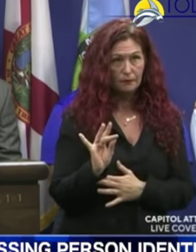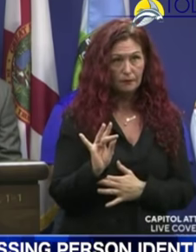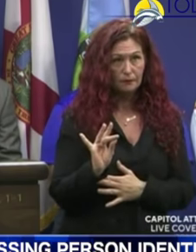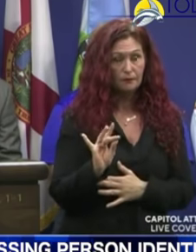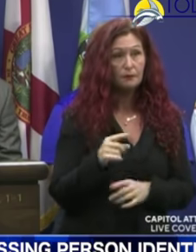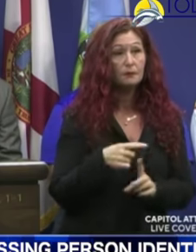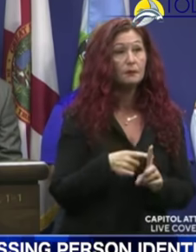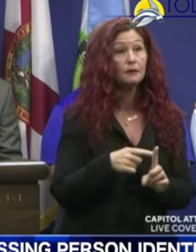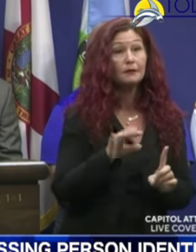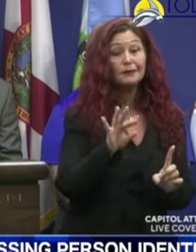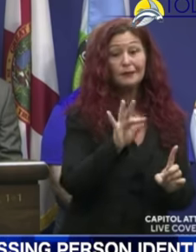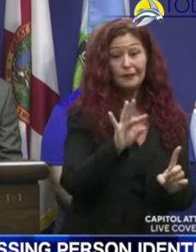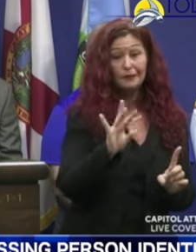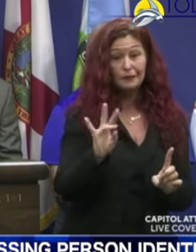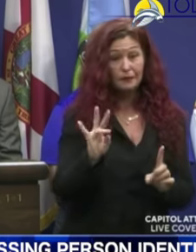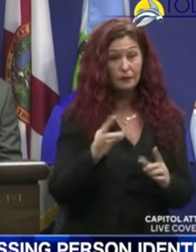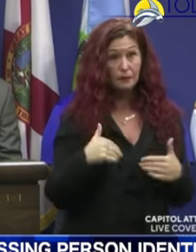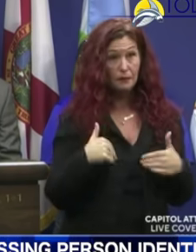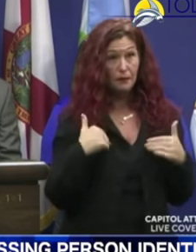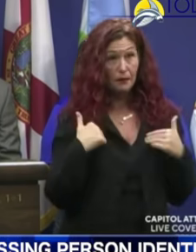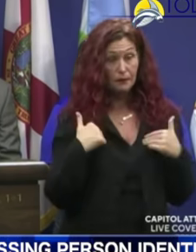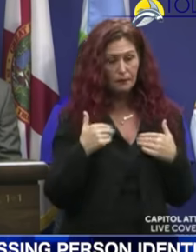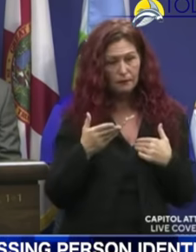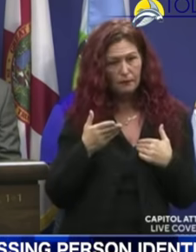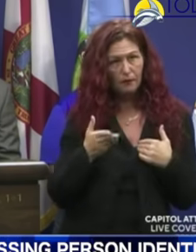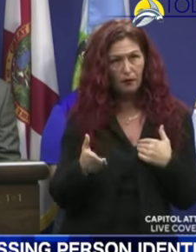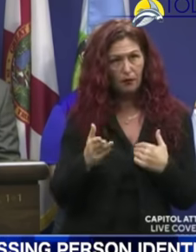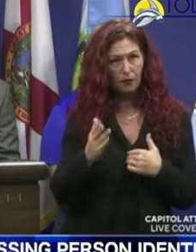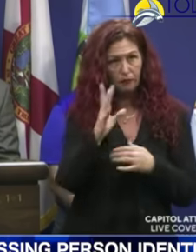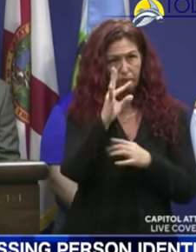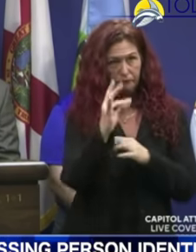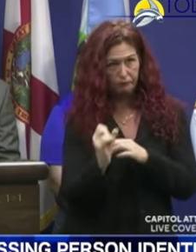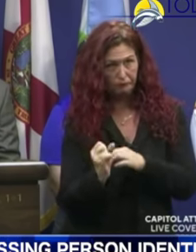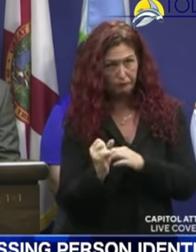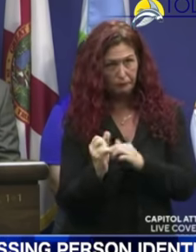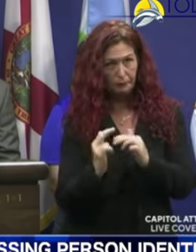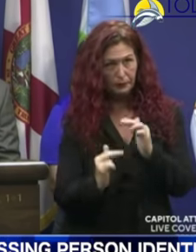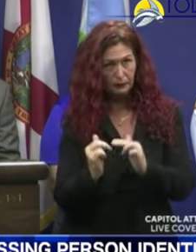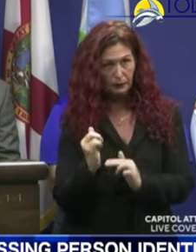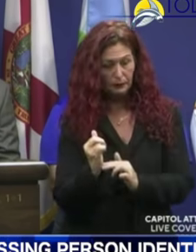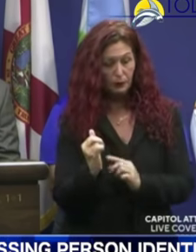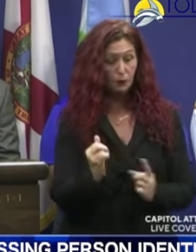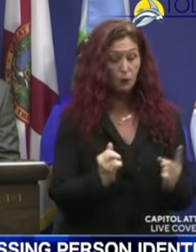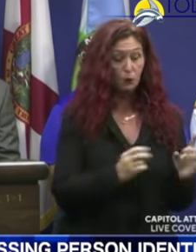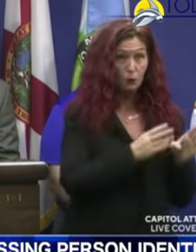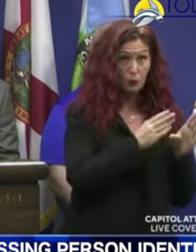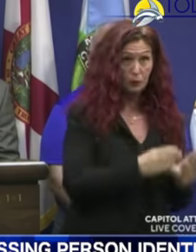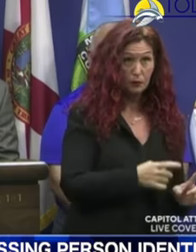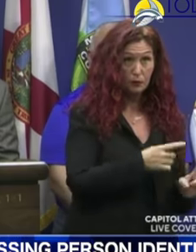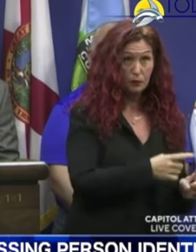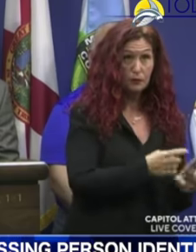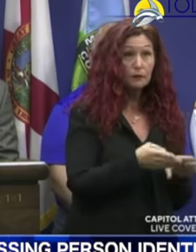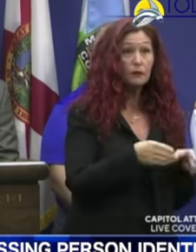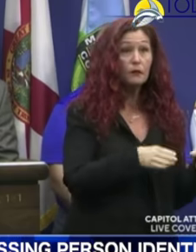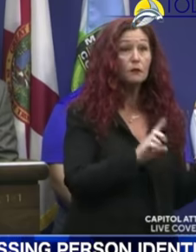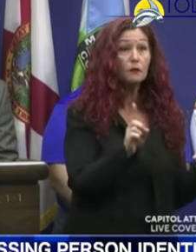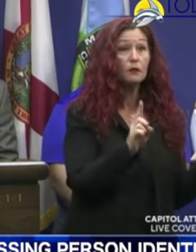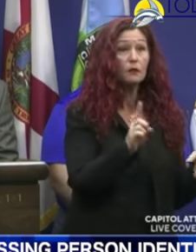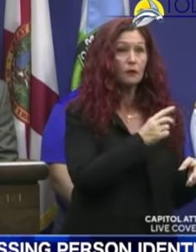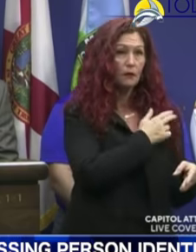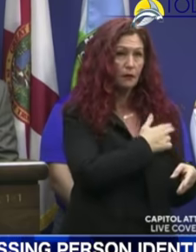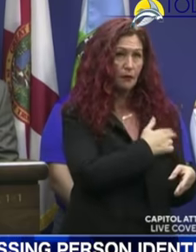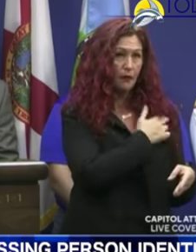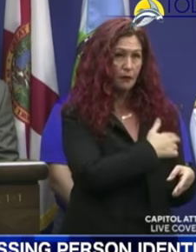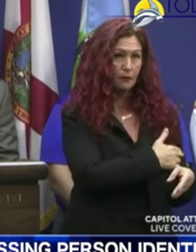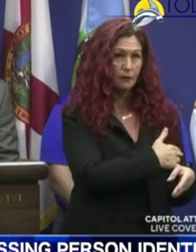away in the hospital. 98 families have been notified. All 97 people for